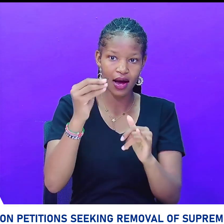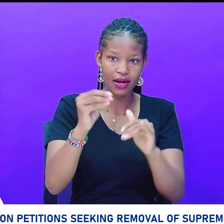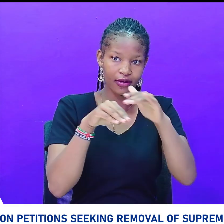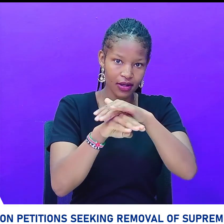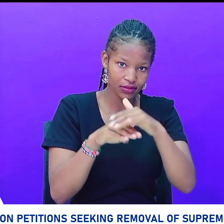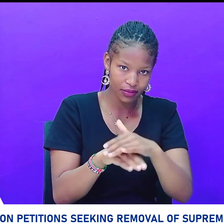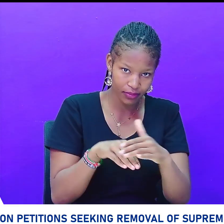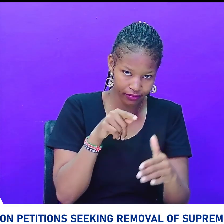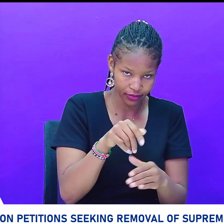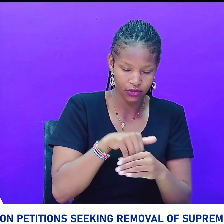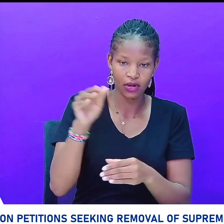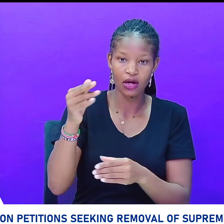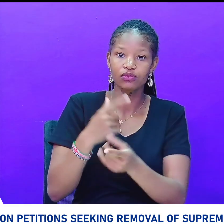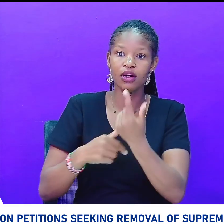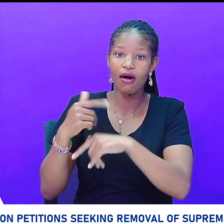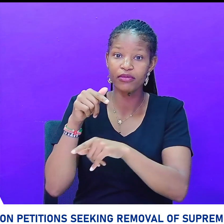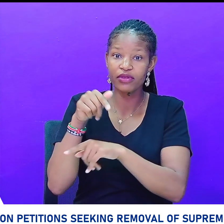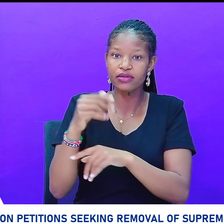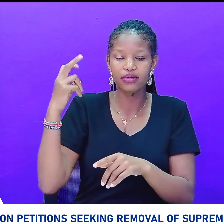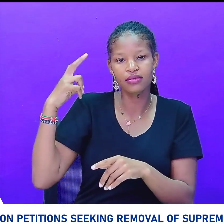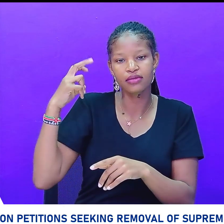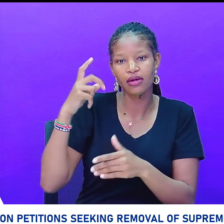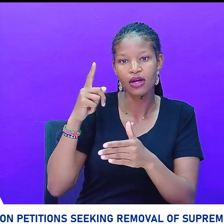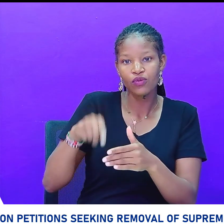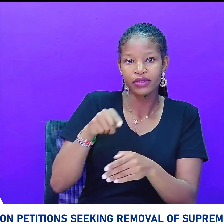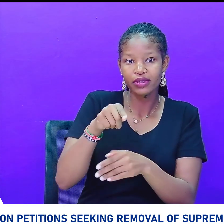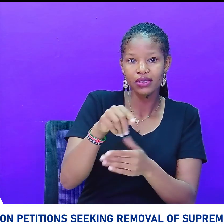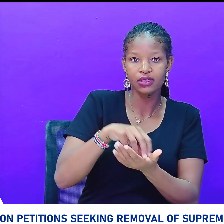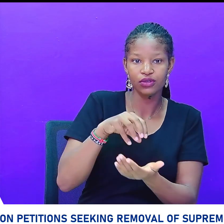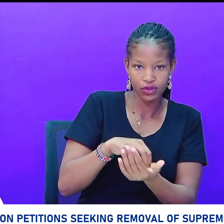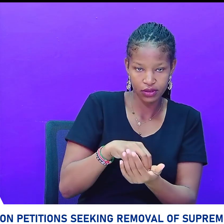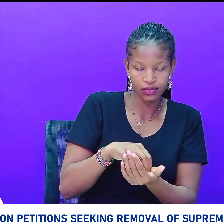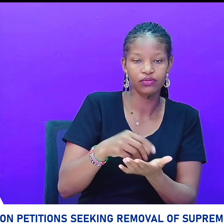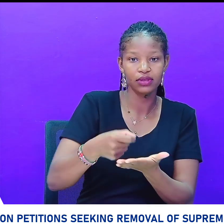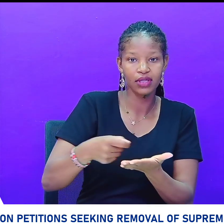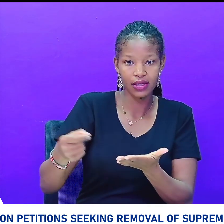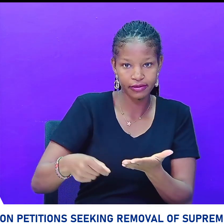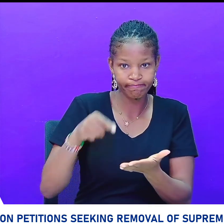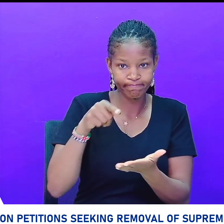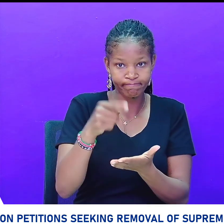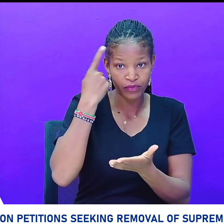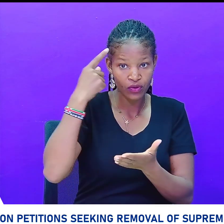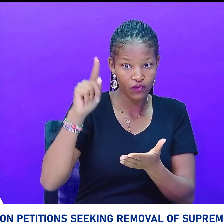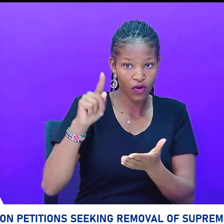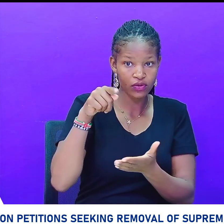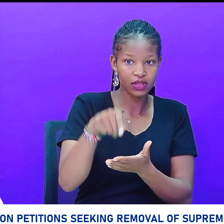accountability. The outcome of the hearing could set significant precedents for the judiciary,